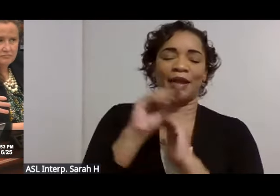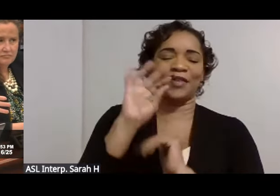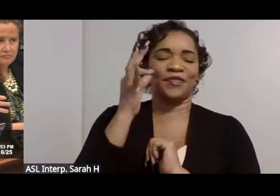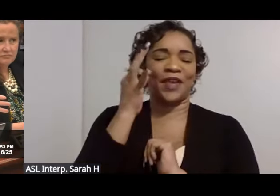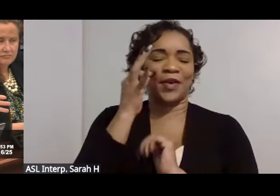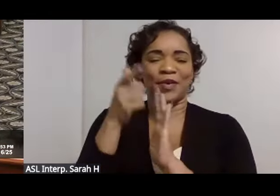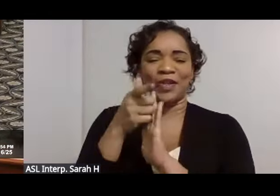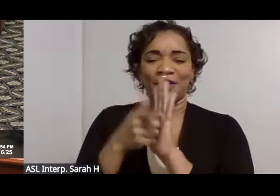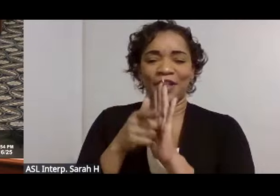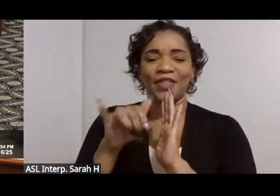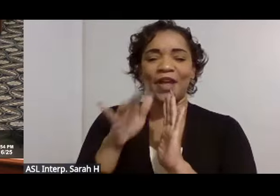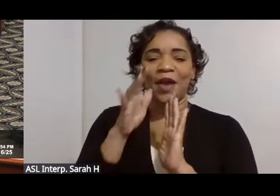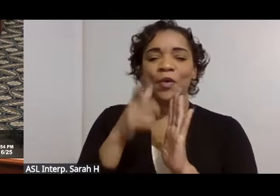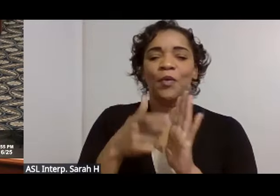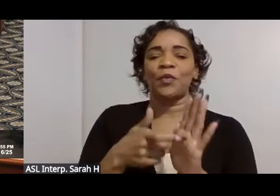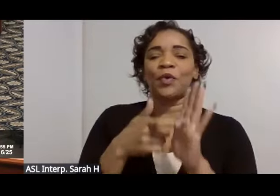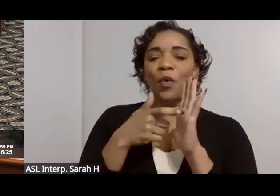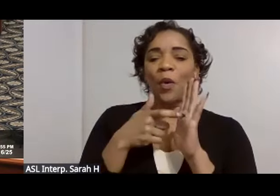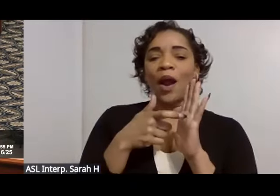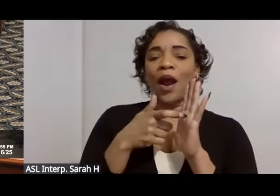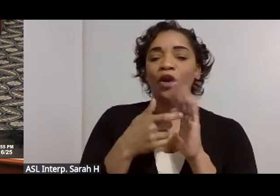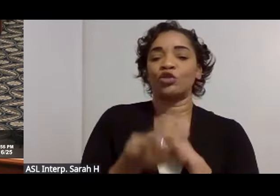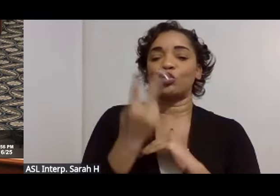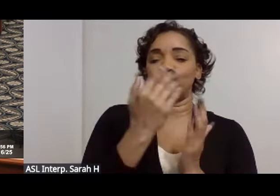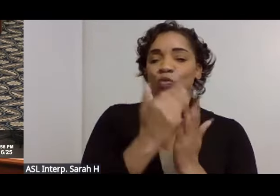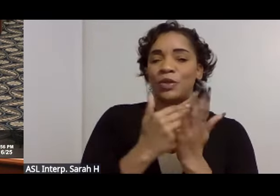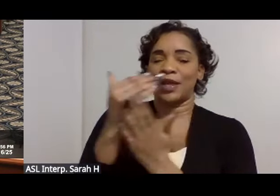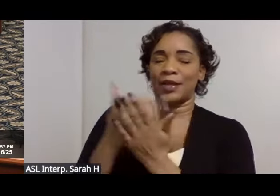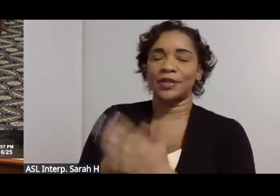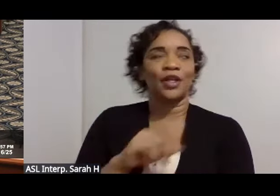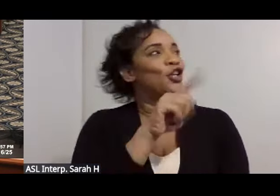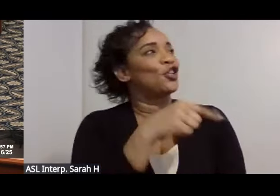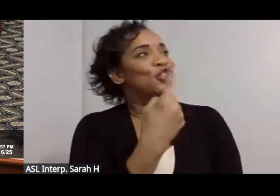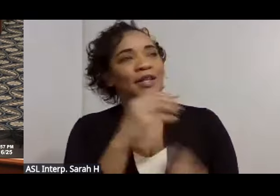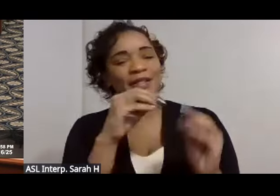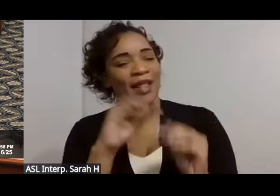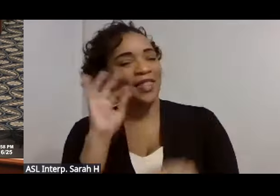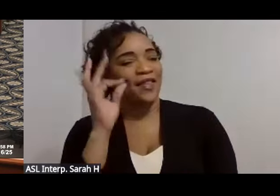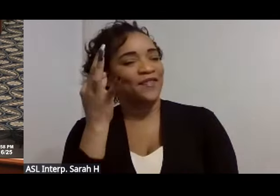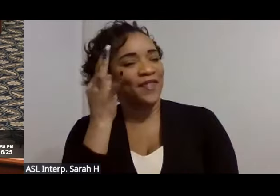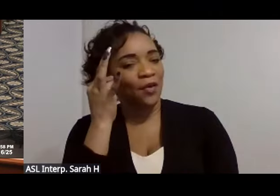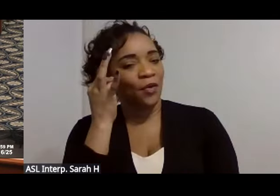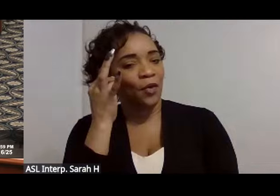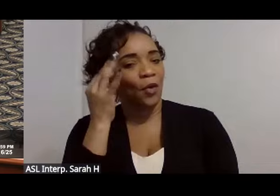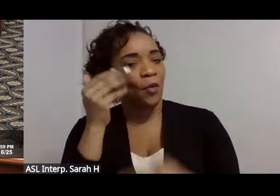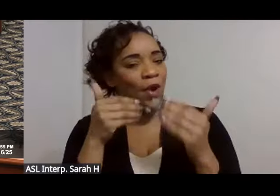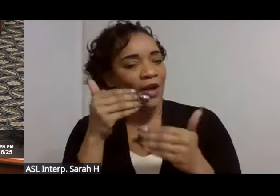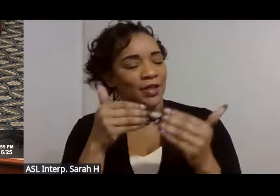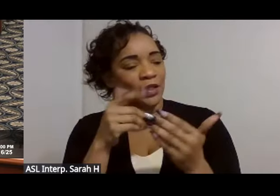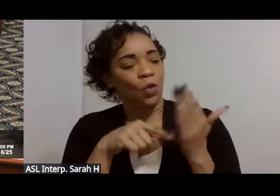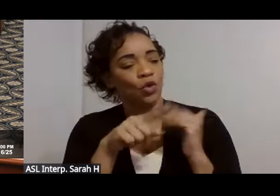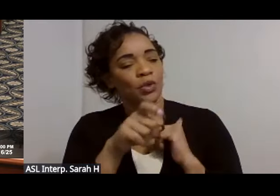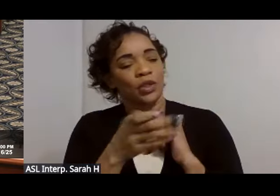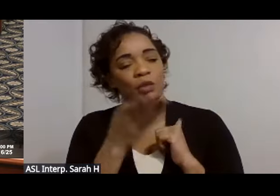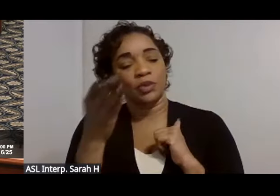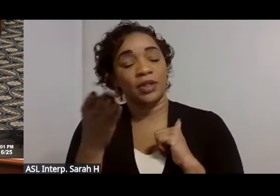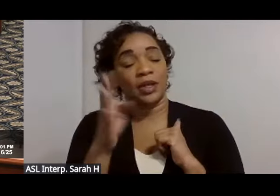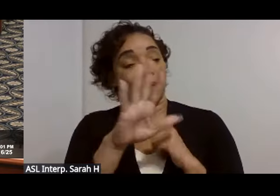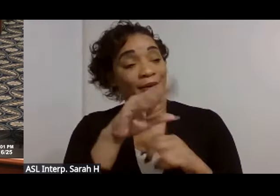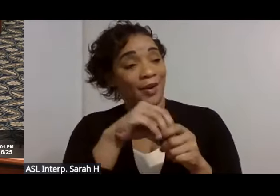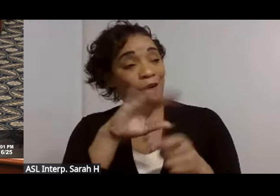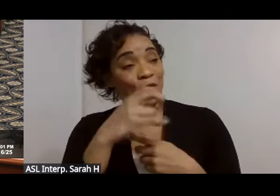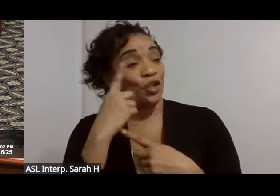in the registration process, in No. what you need yes, in what you need to present in order to register to vote. In Michigan, for